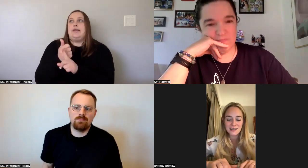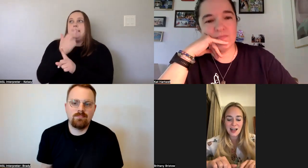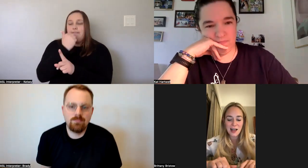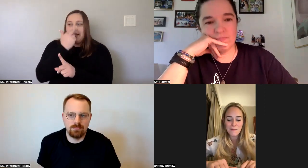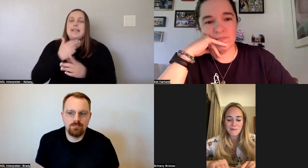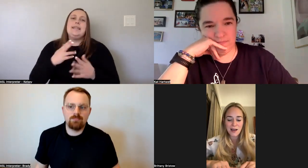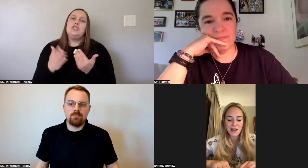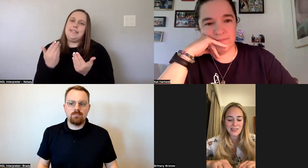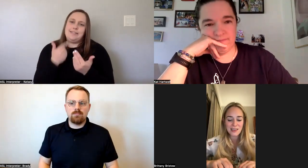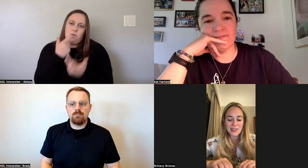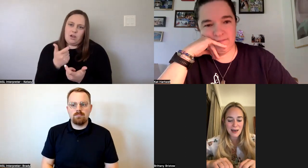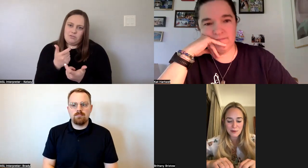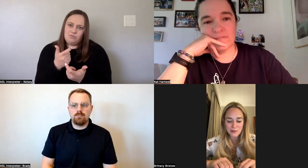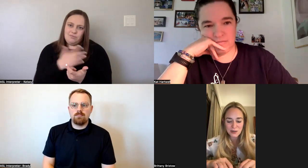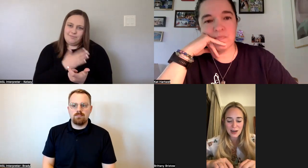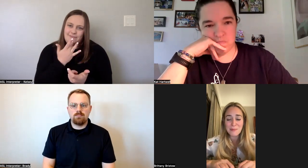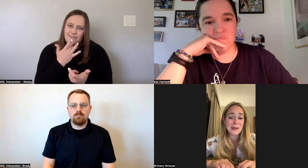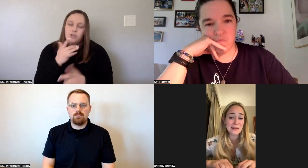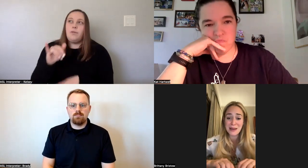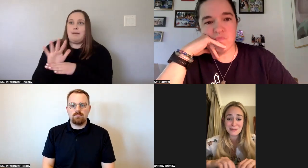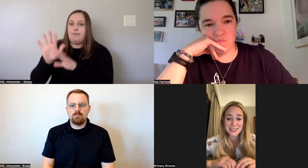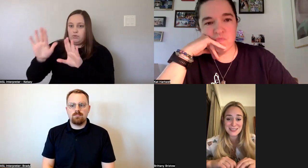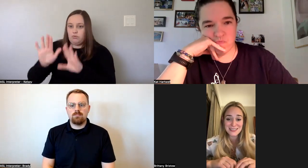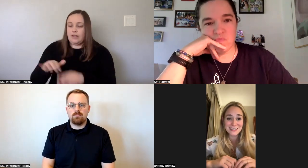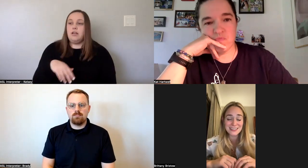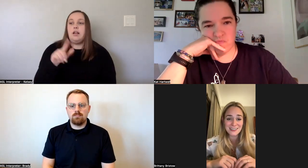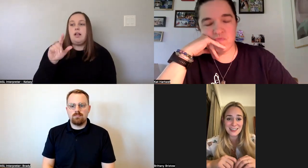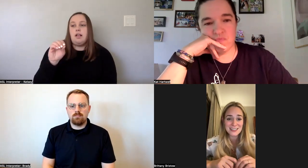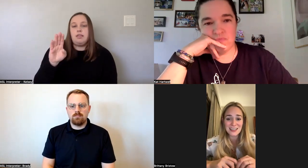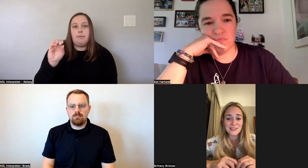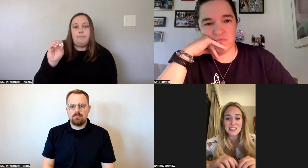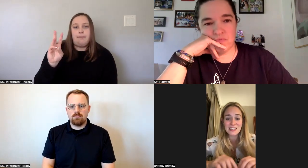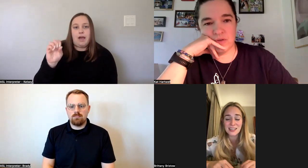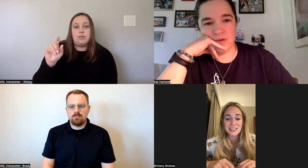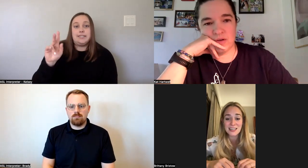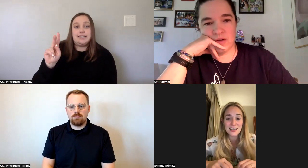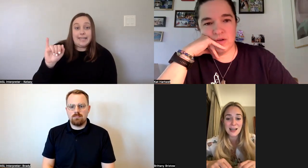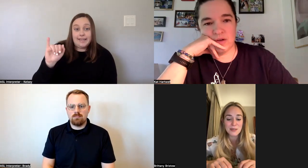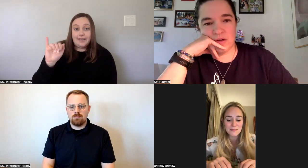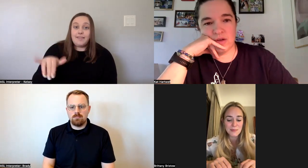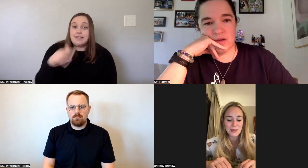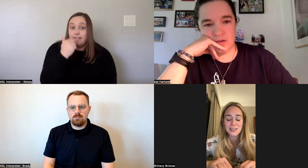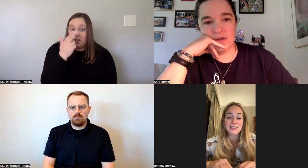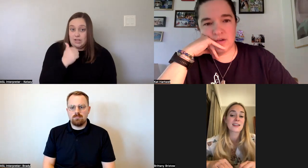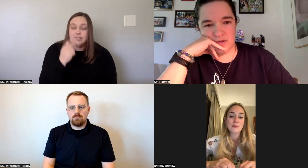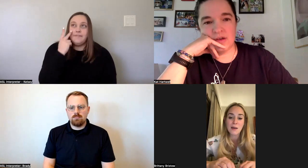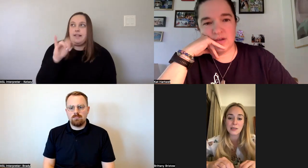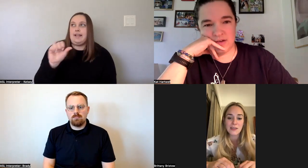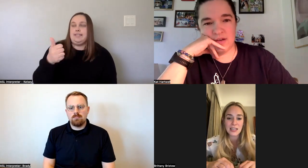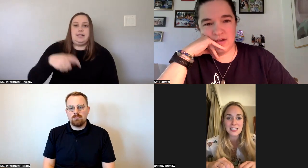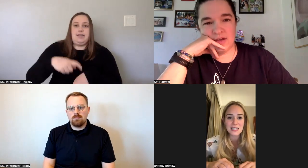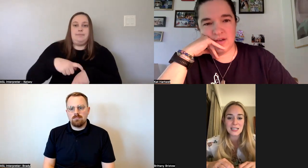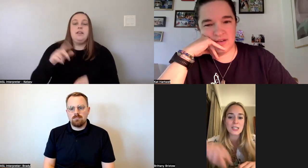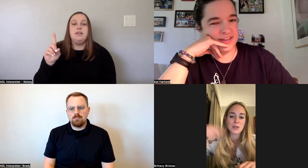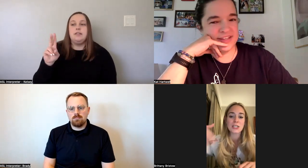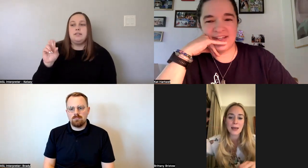easy. I think that movie's great. The Big Lebowski is hilarious. I think I've seen it like 10 times because Dustin kept not believing